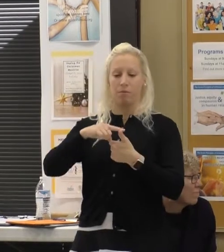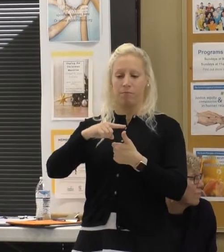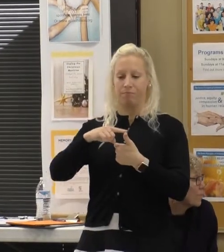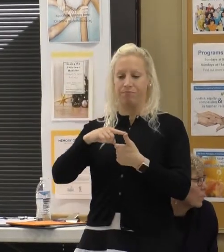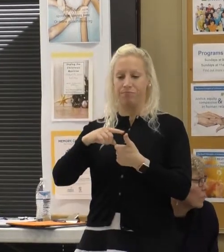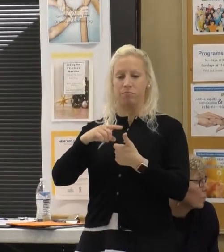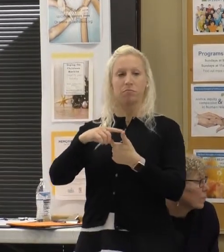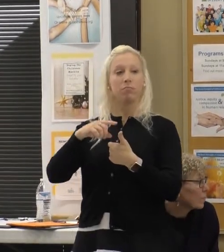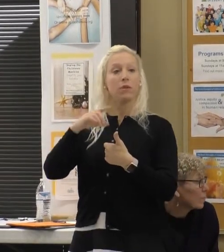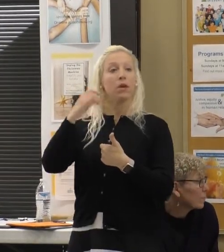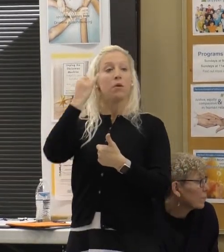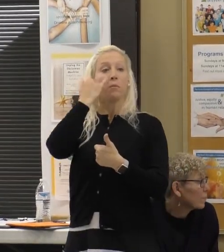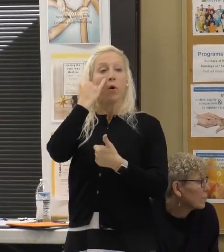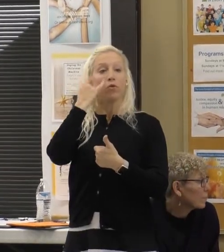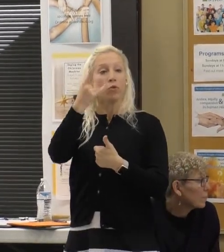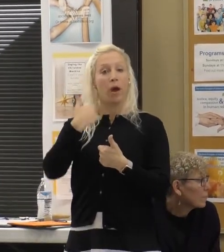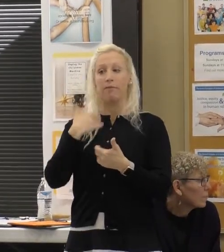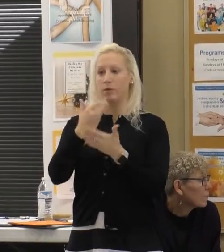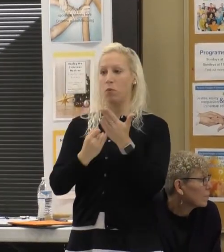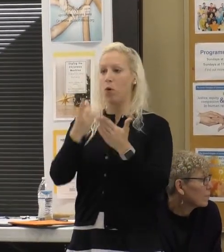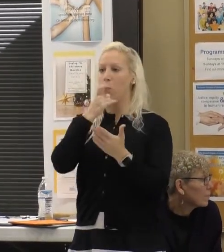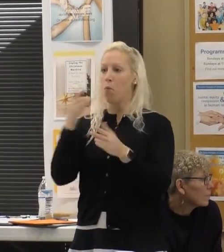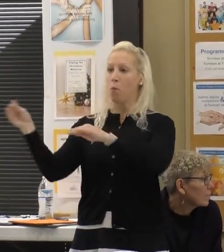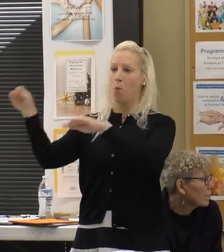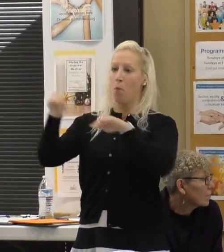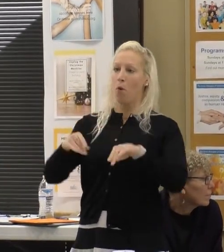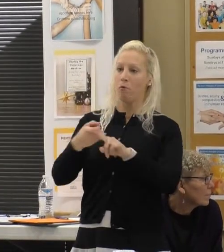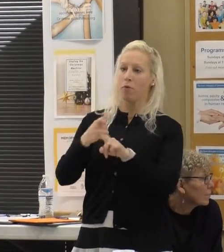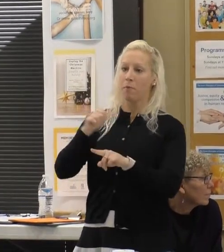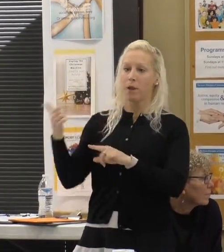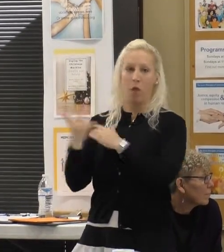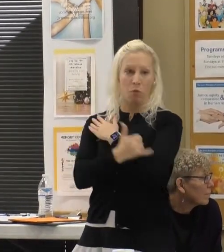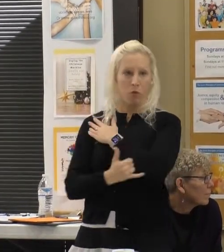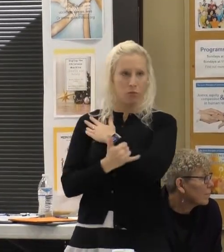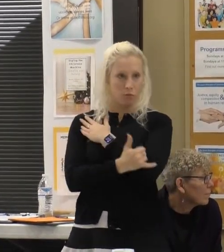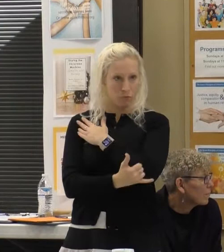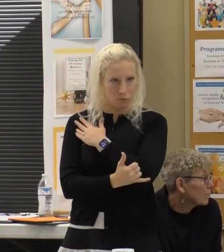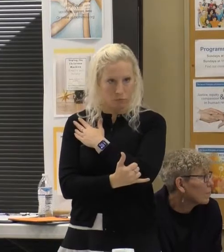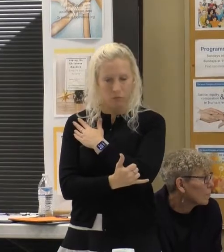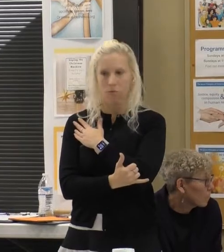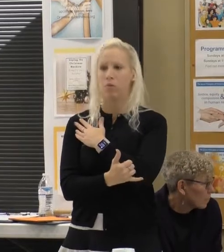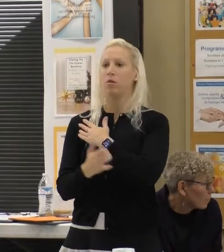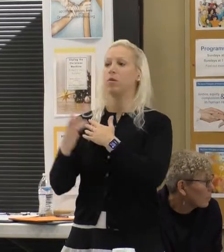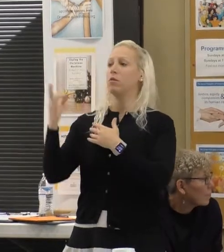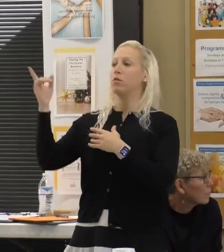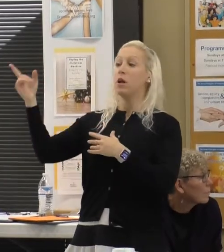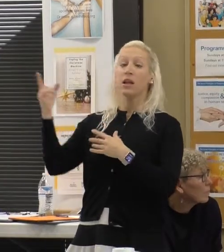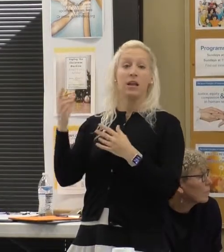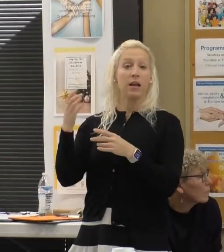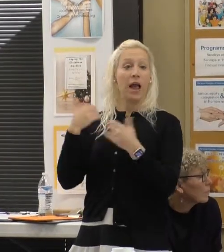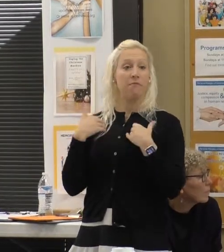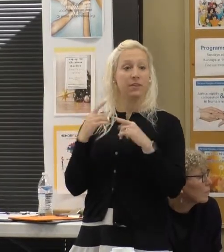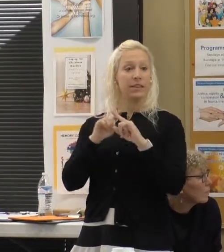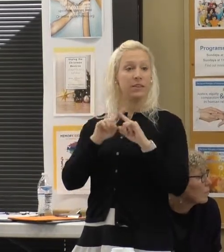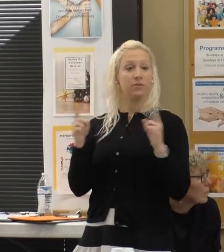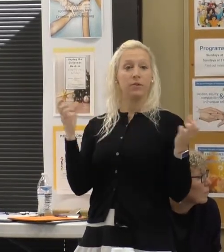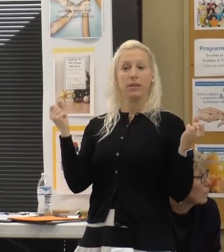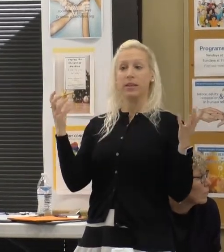Another situation that could occur as well is that you may have someone who has moved here from another